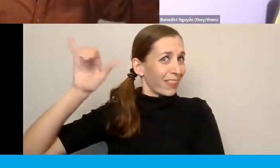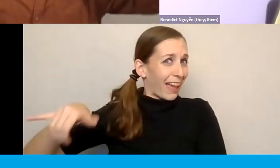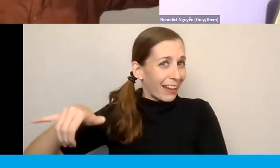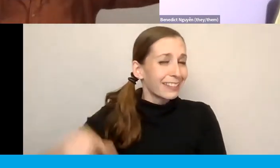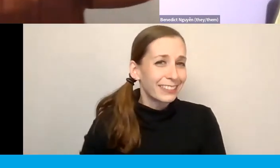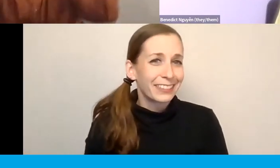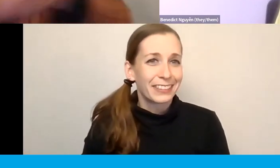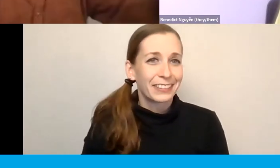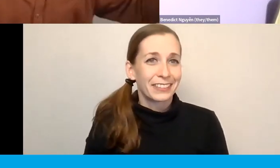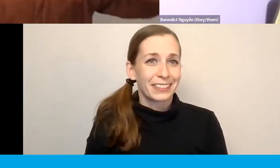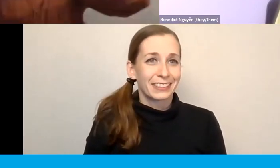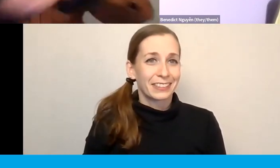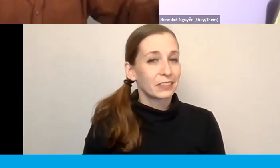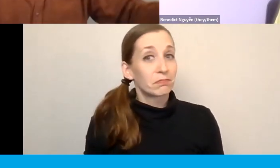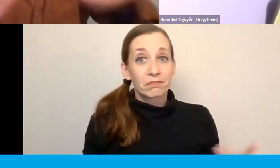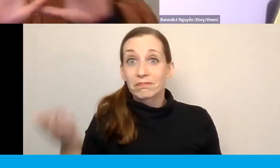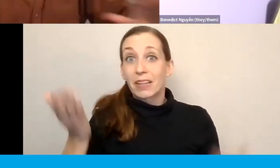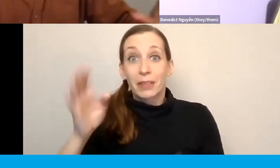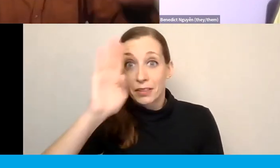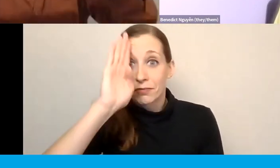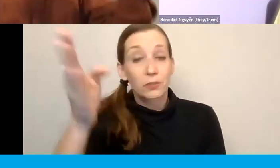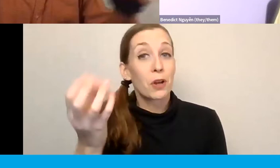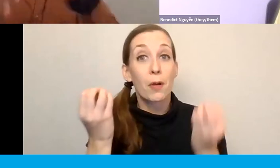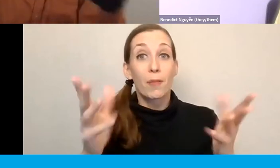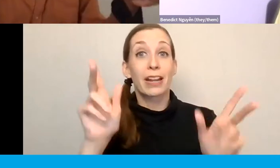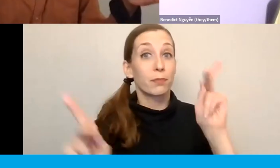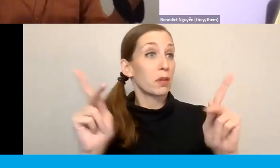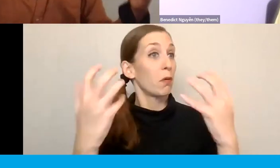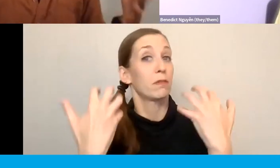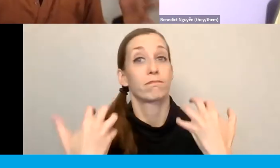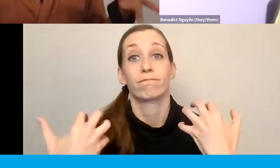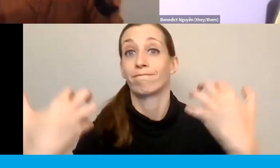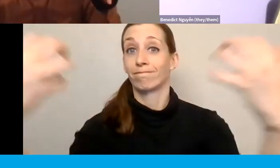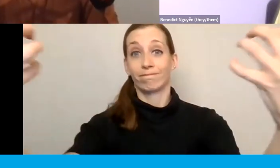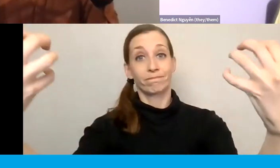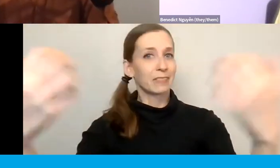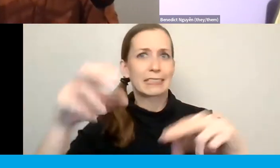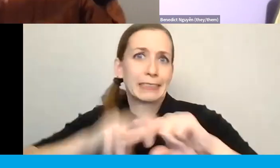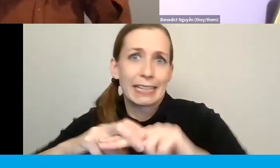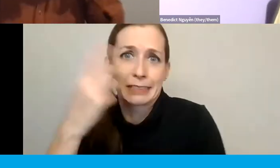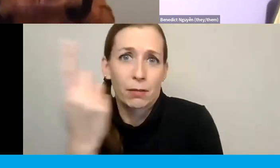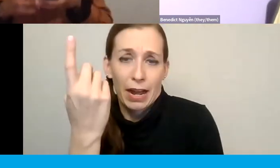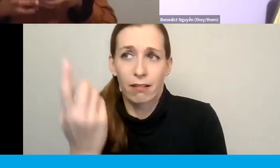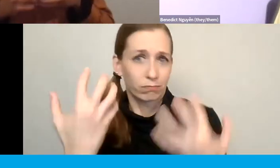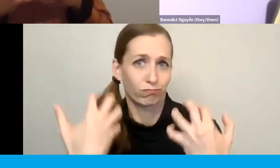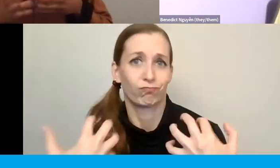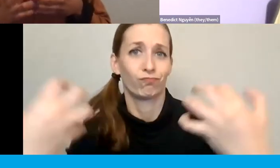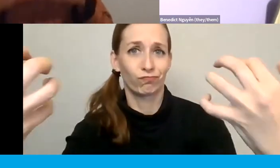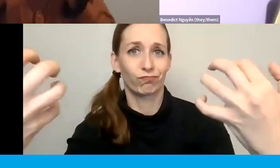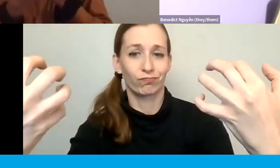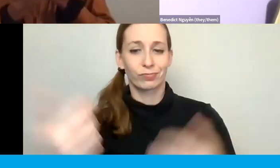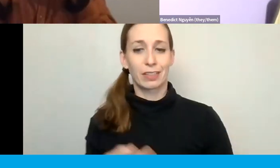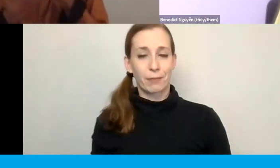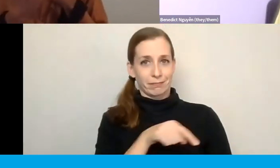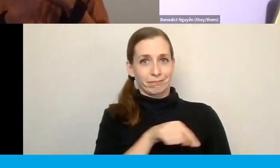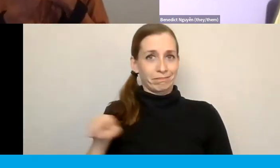time where like a bunch of people would sit somewhere organized or not, and that we would be this sort of like central point of focus,